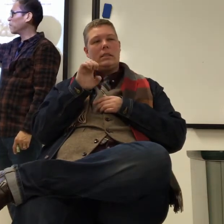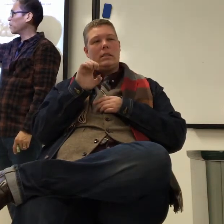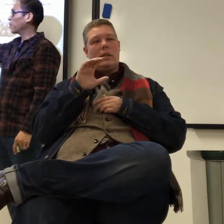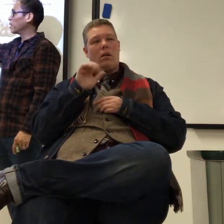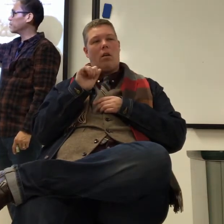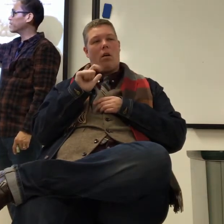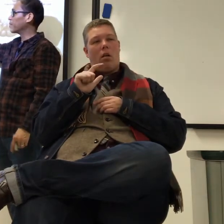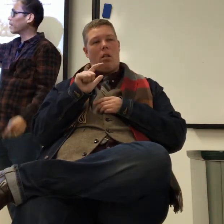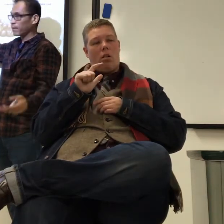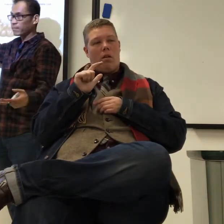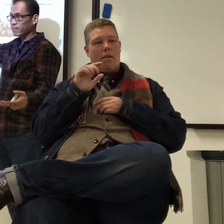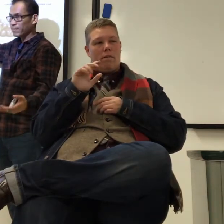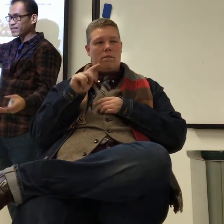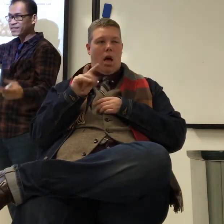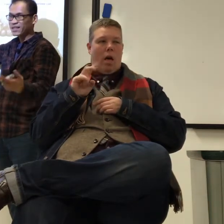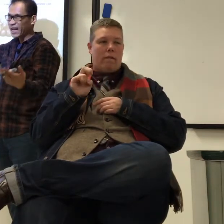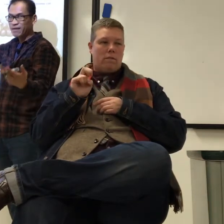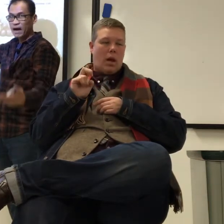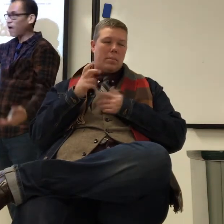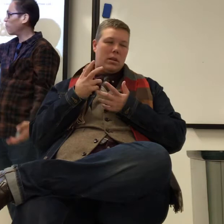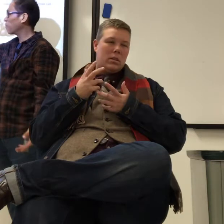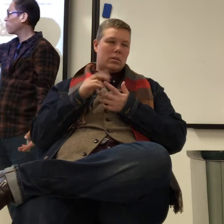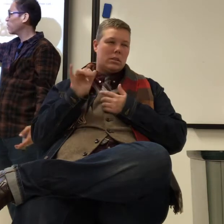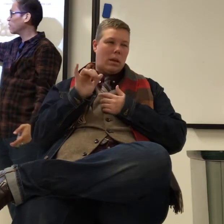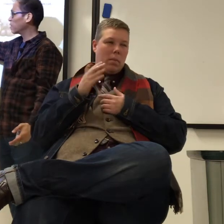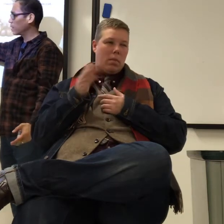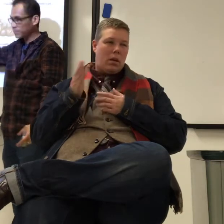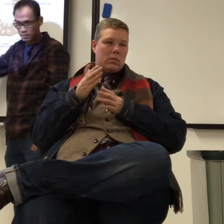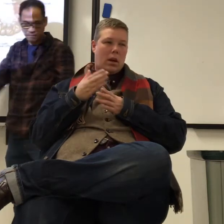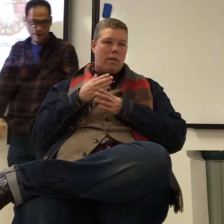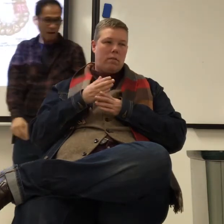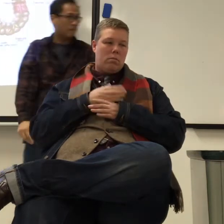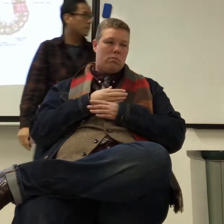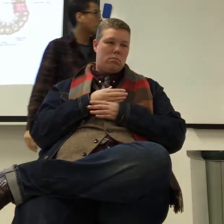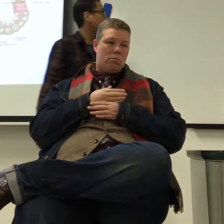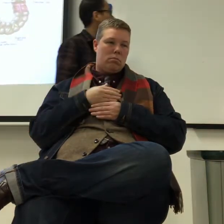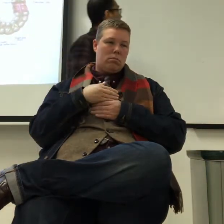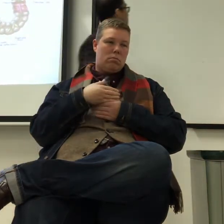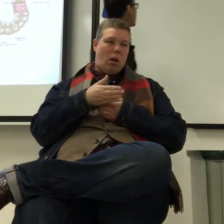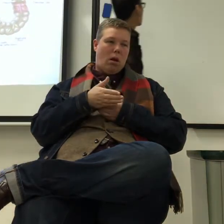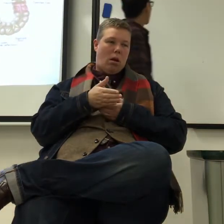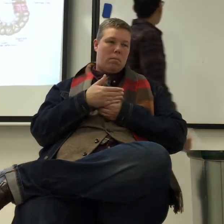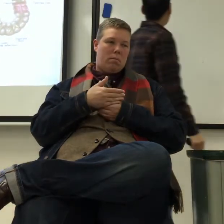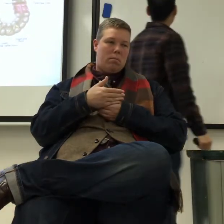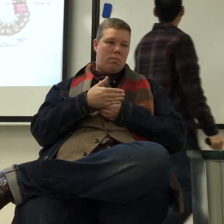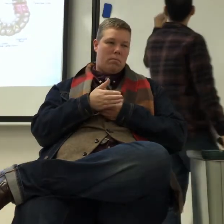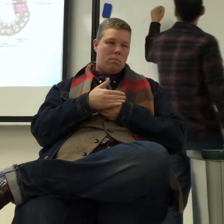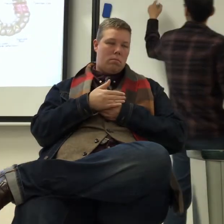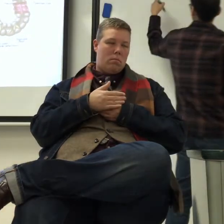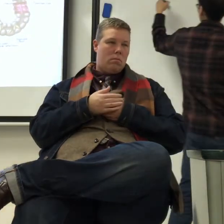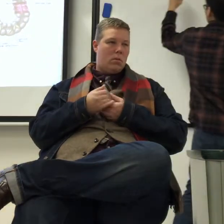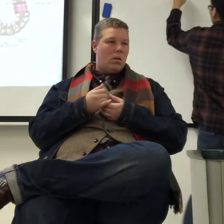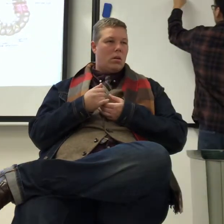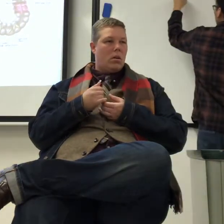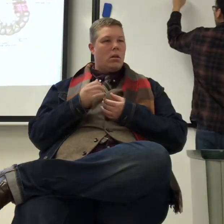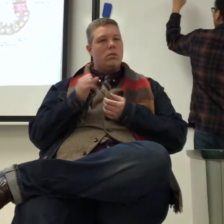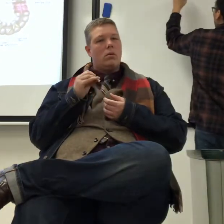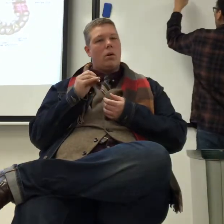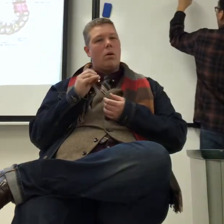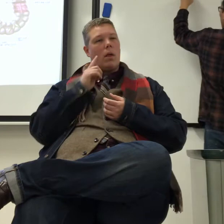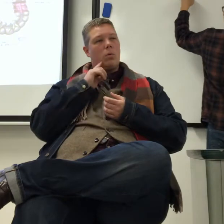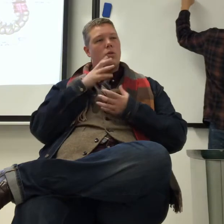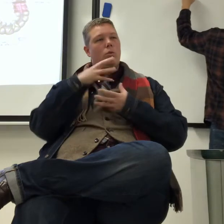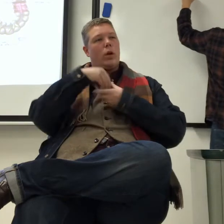superior inferior lips, same thing. It's like a valve. The lips are the valve. So the structures